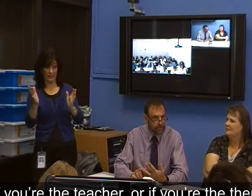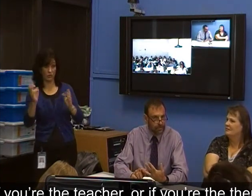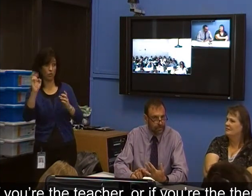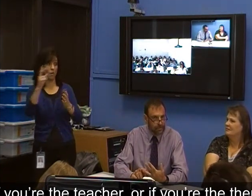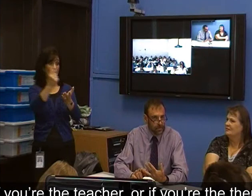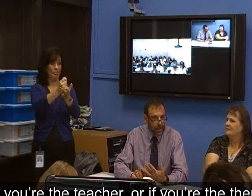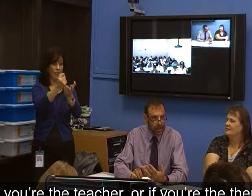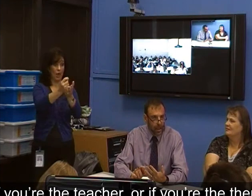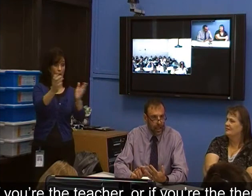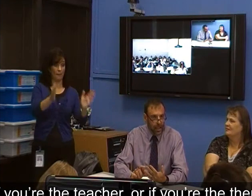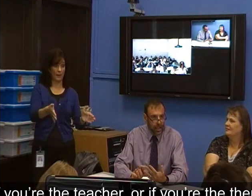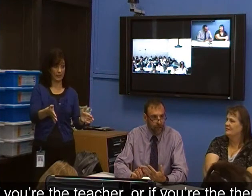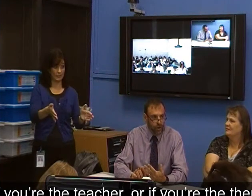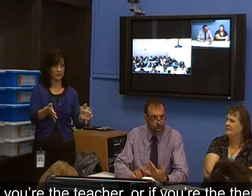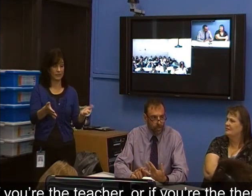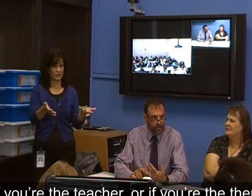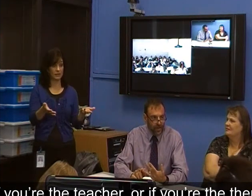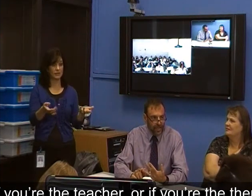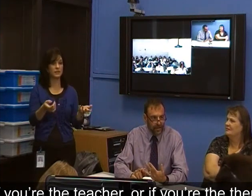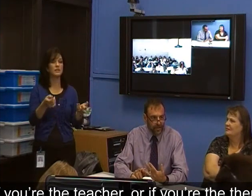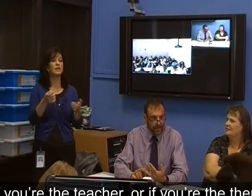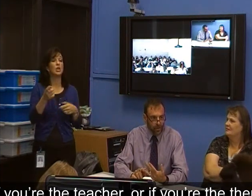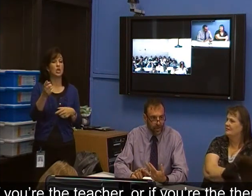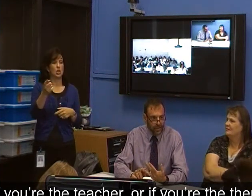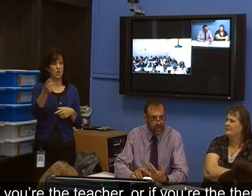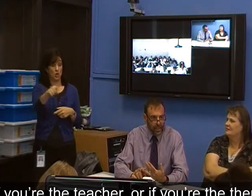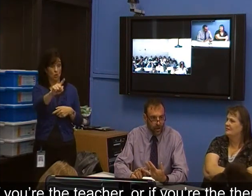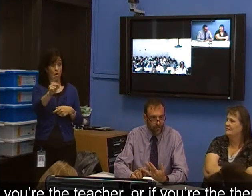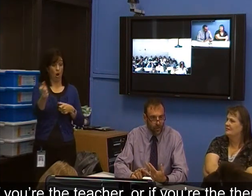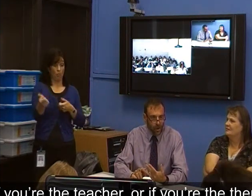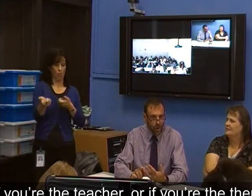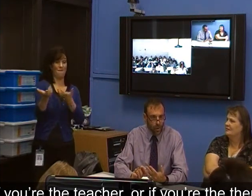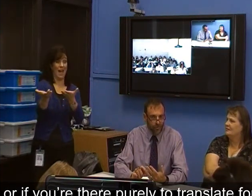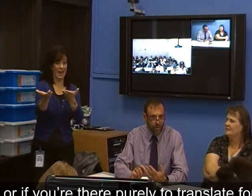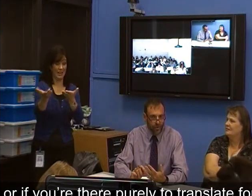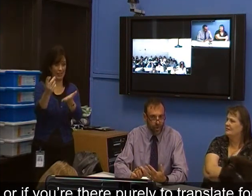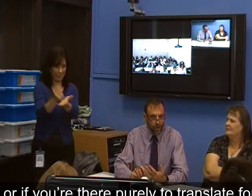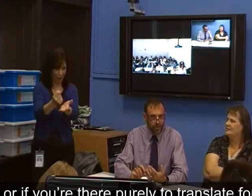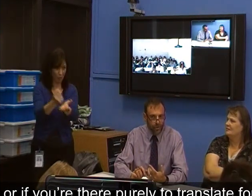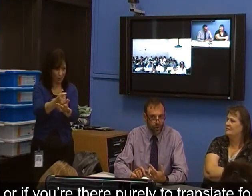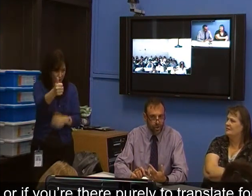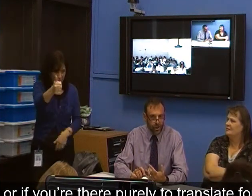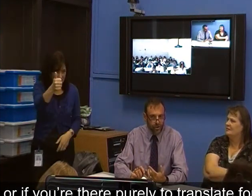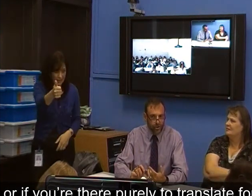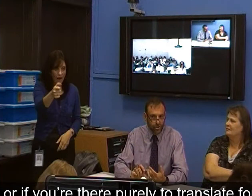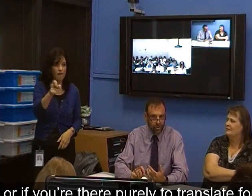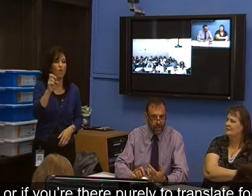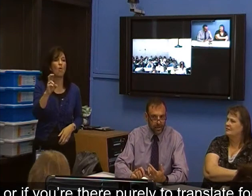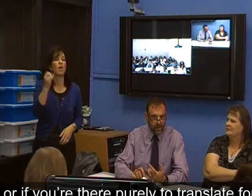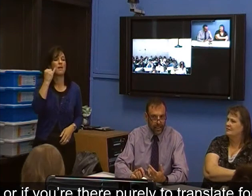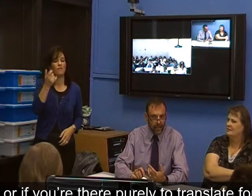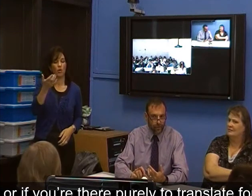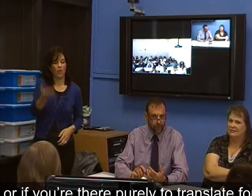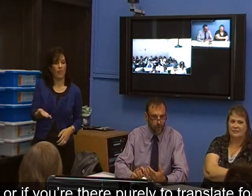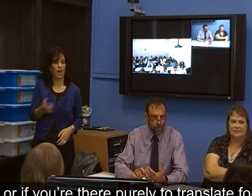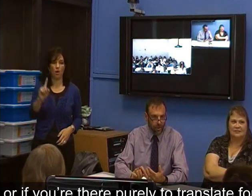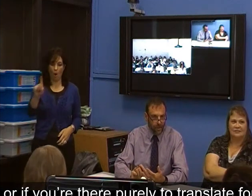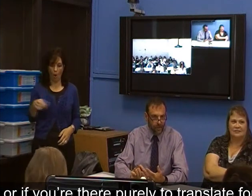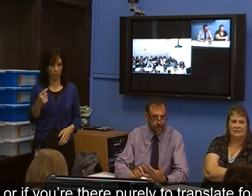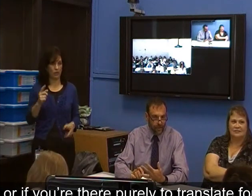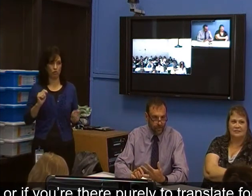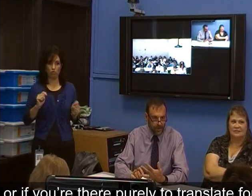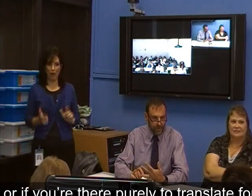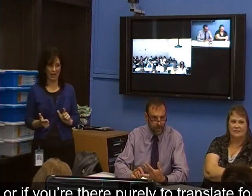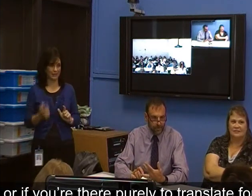therapist, and if you are providing the therapy itself, or if you're there purely to translate for